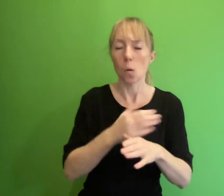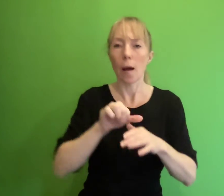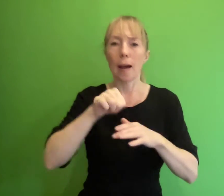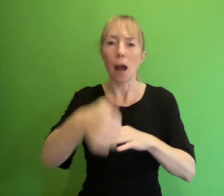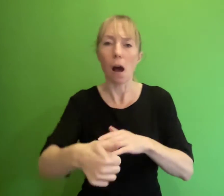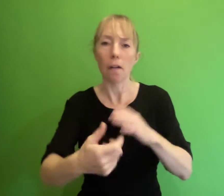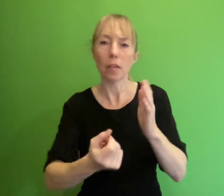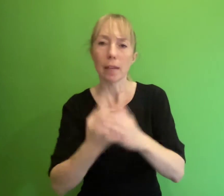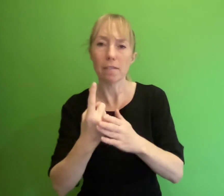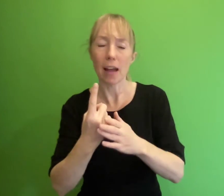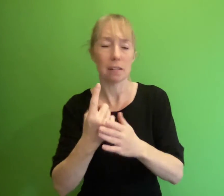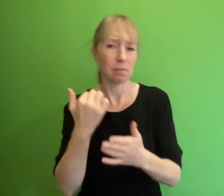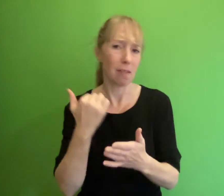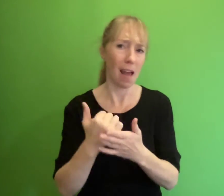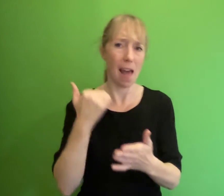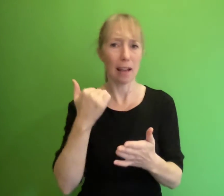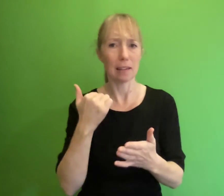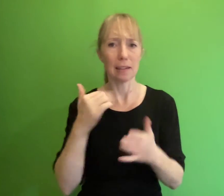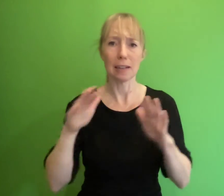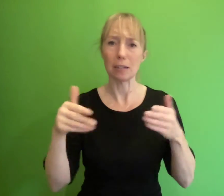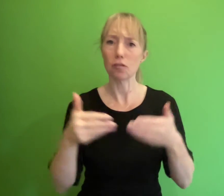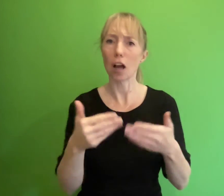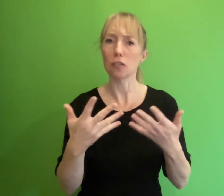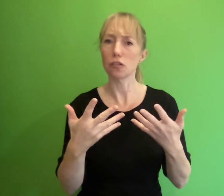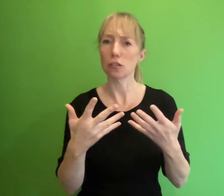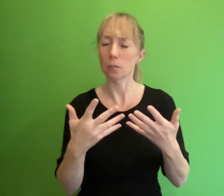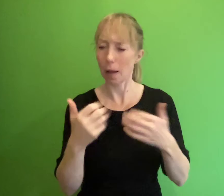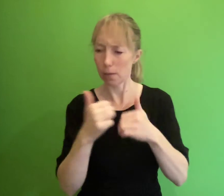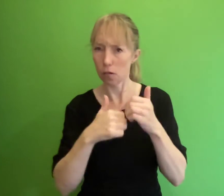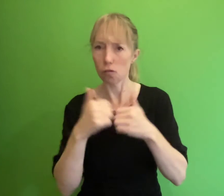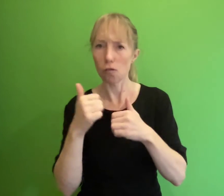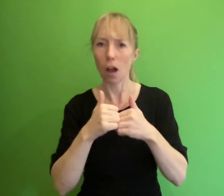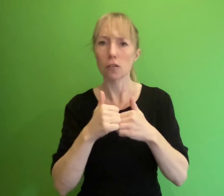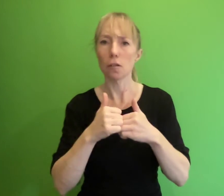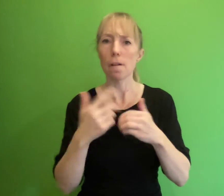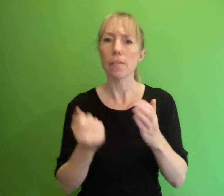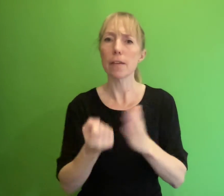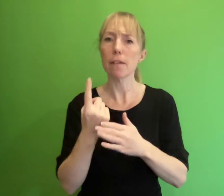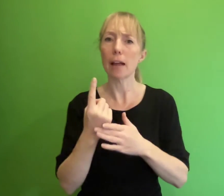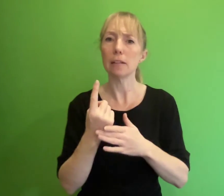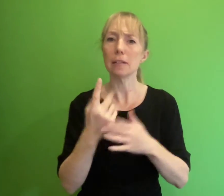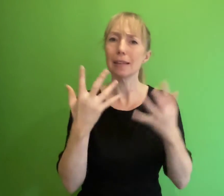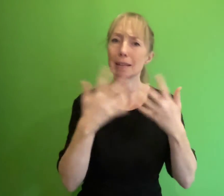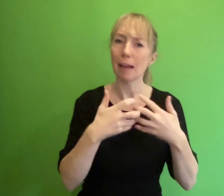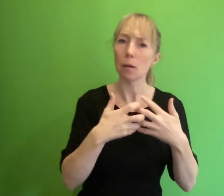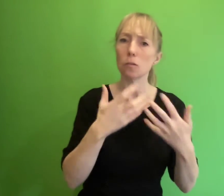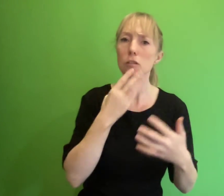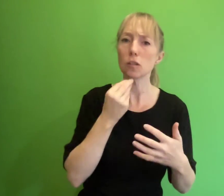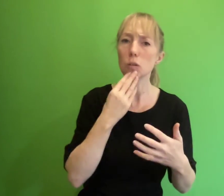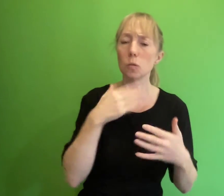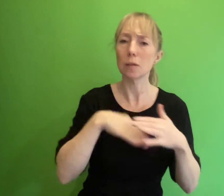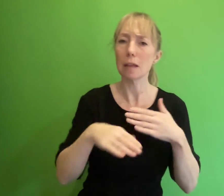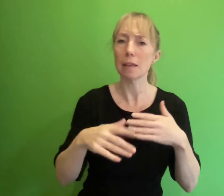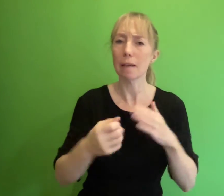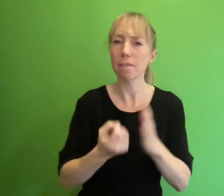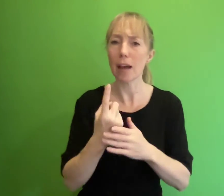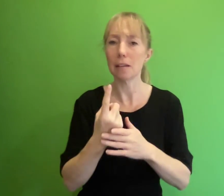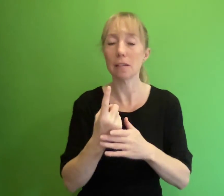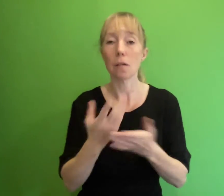They do an excellent introduction about the structure of the event and the technology used. They offer subtitling and